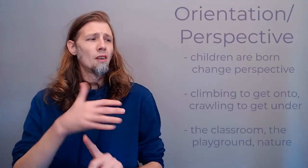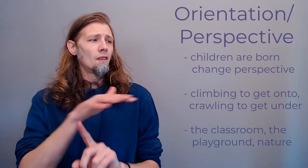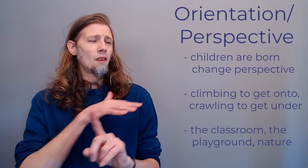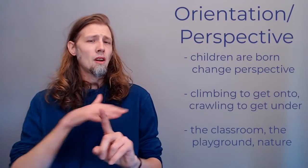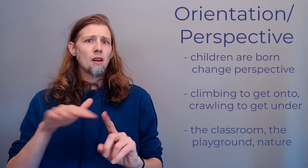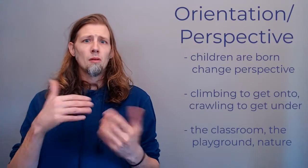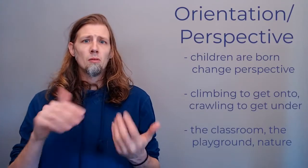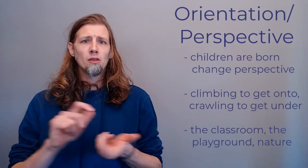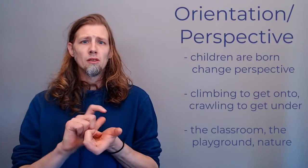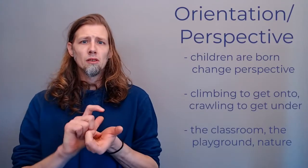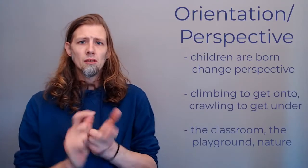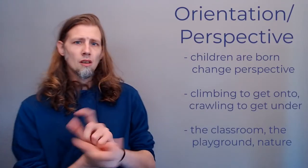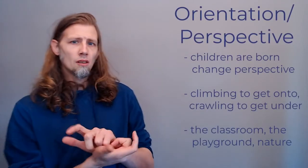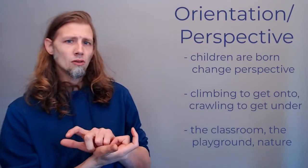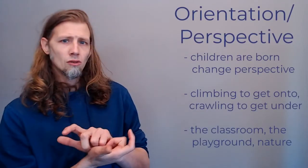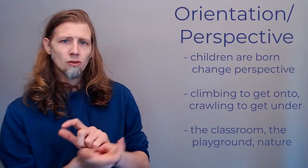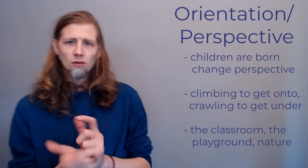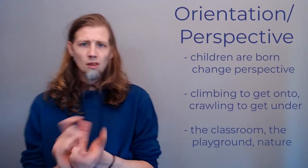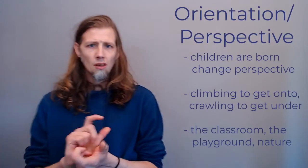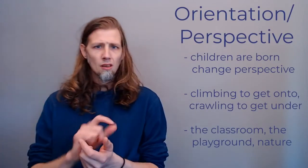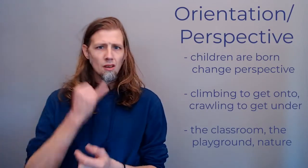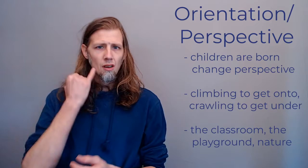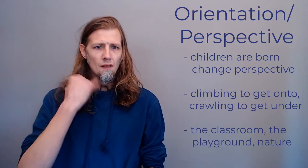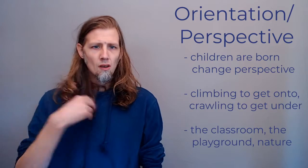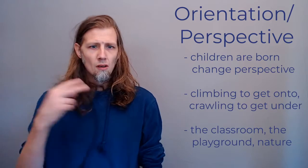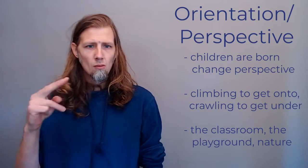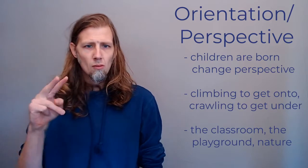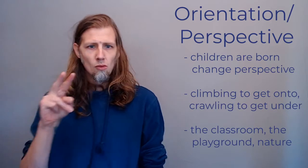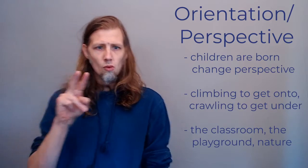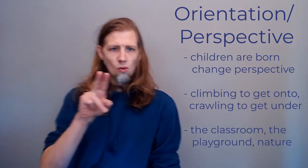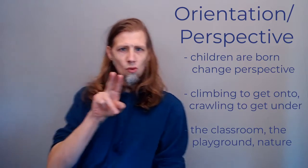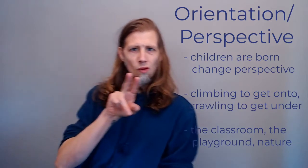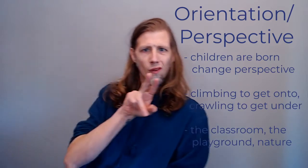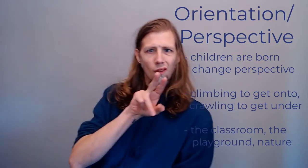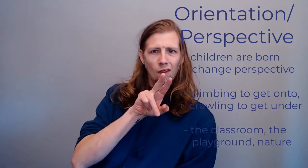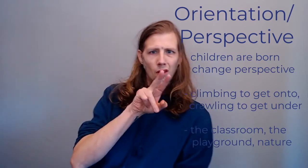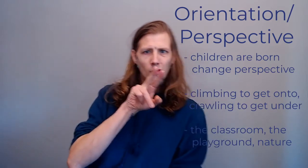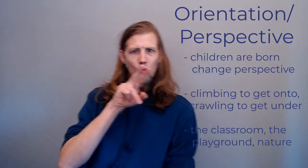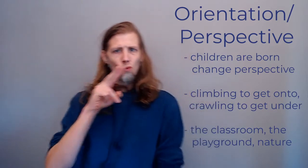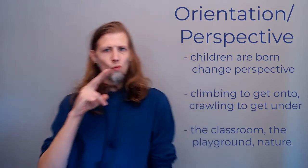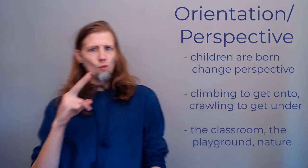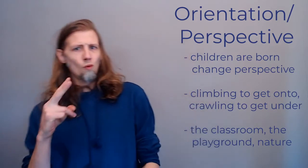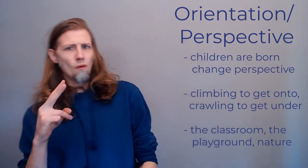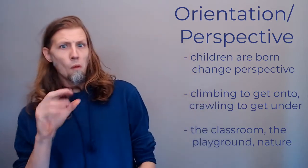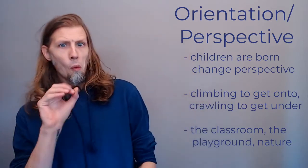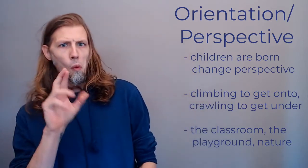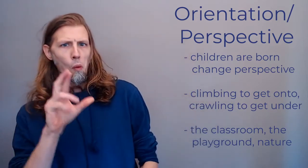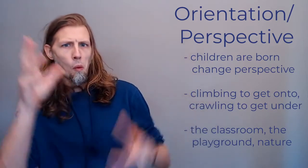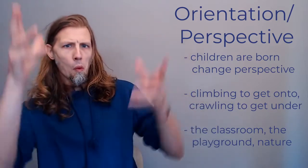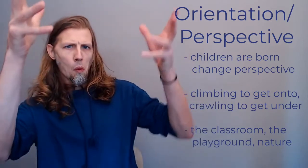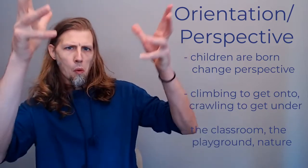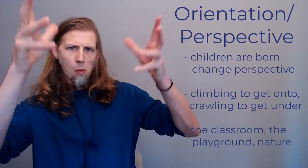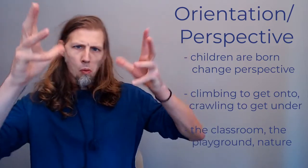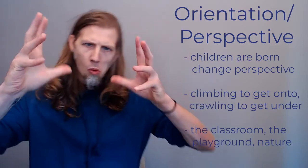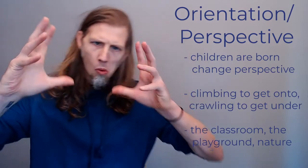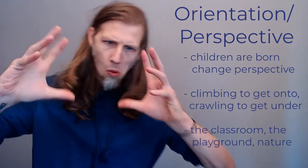Our perspective changes greatly depending on the orientation we are viewing it from, whether that be the way we see our